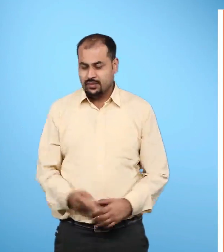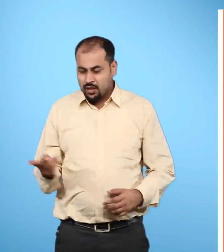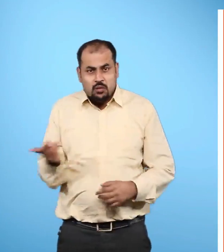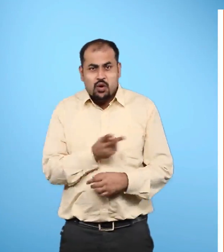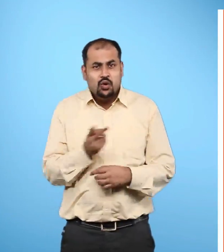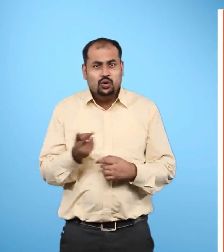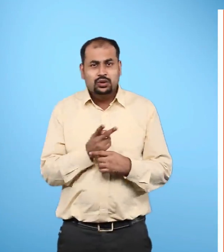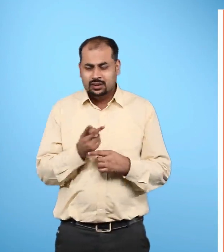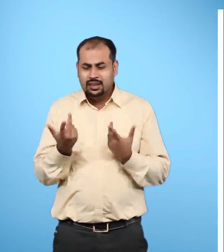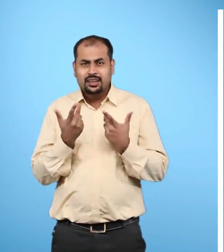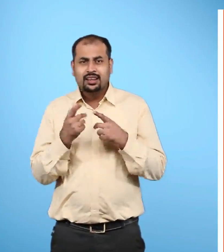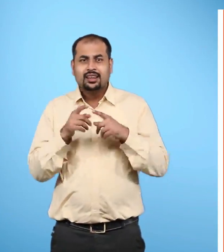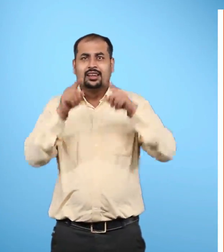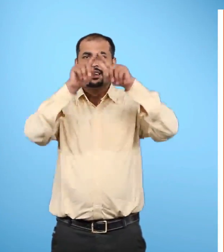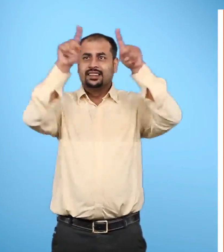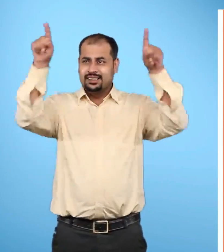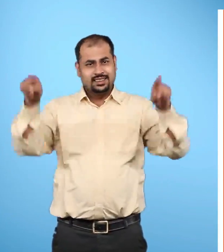both are looking at these triangles.